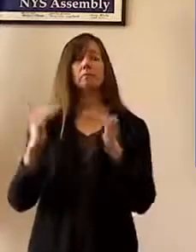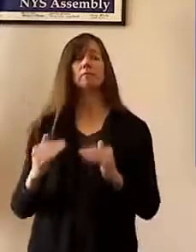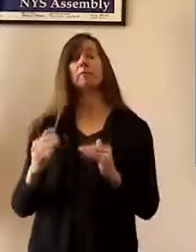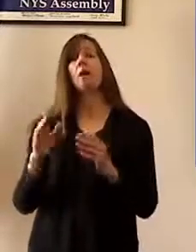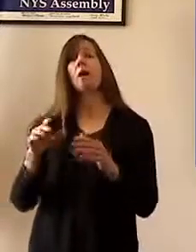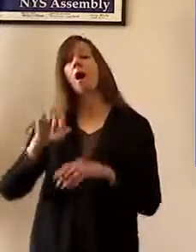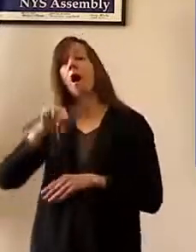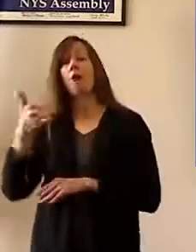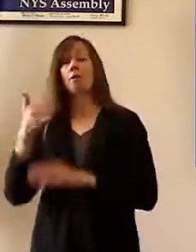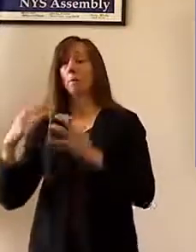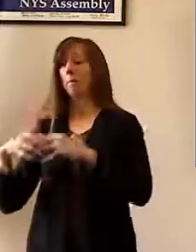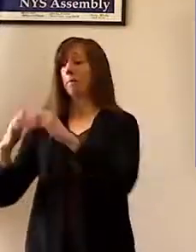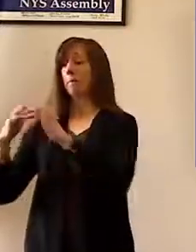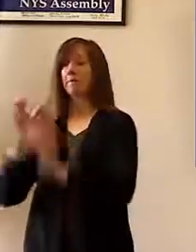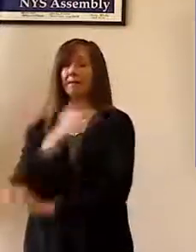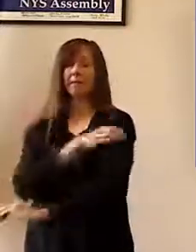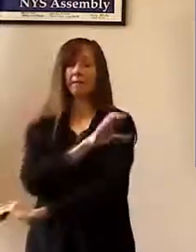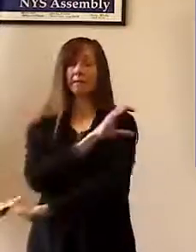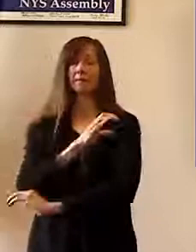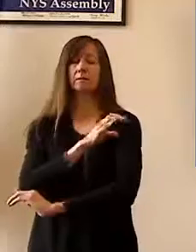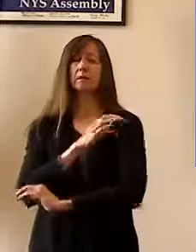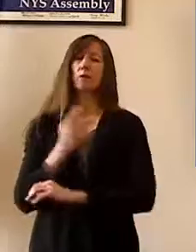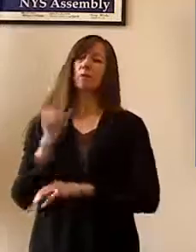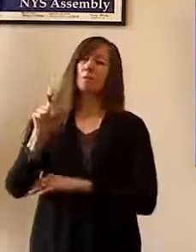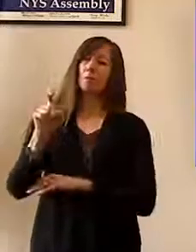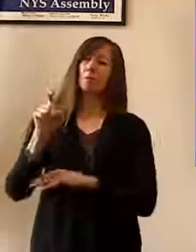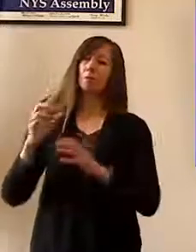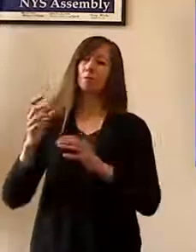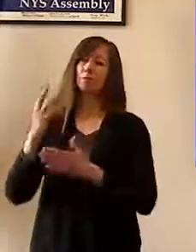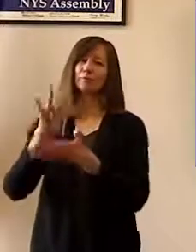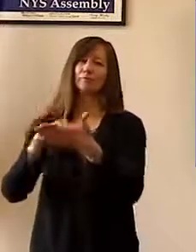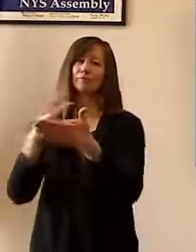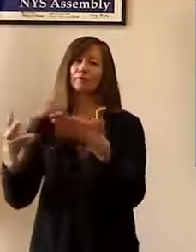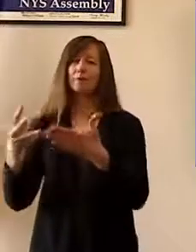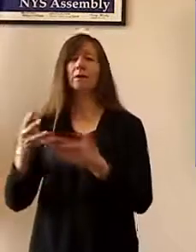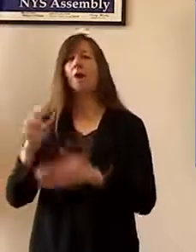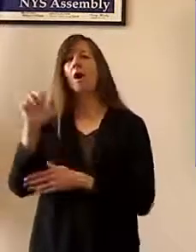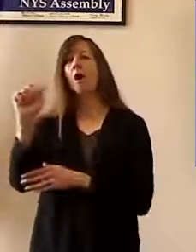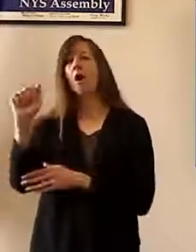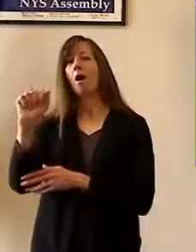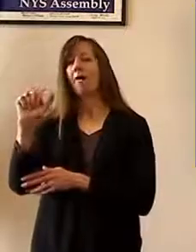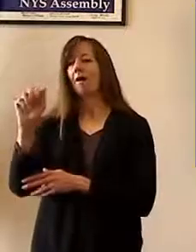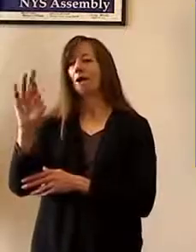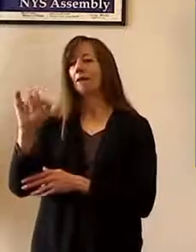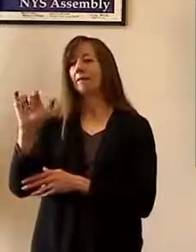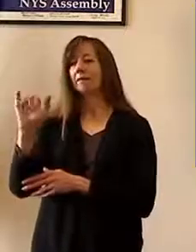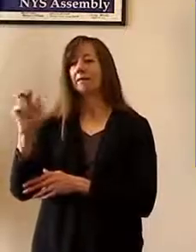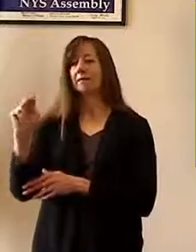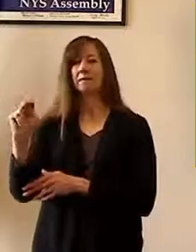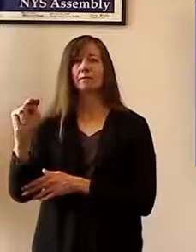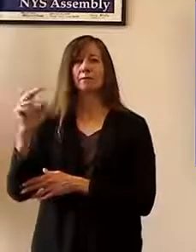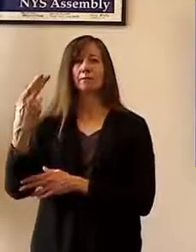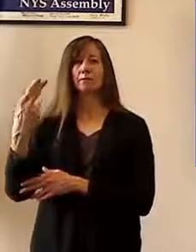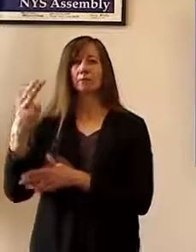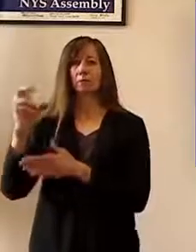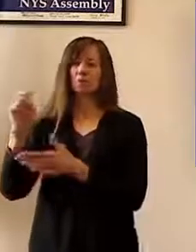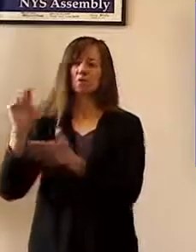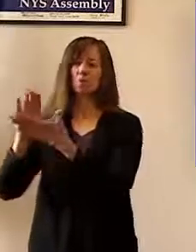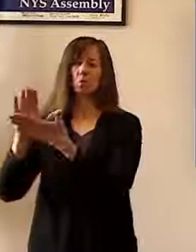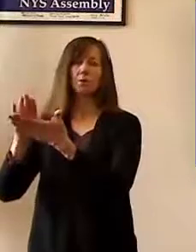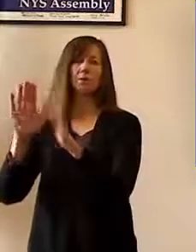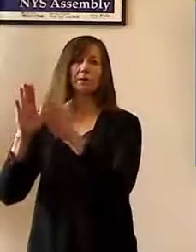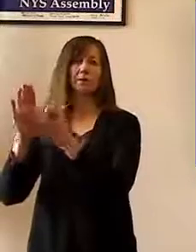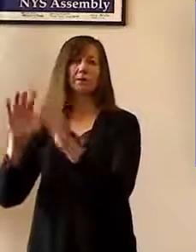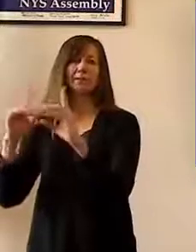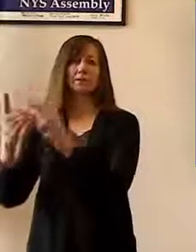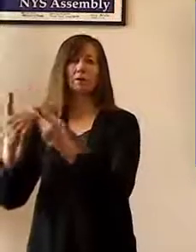We were scheduled to have a clinic at the Arlington School District. This would have been in the town of LaGrange. Today, in fact, we would